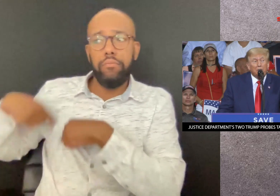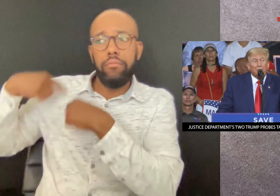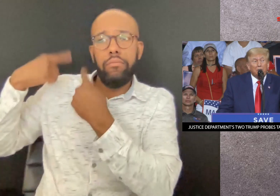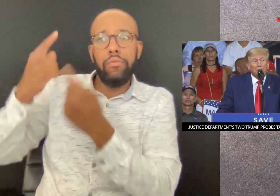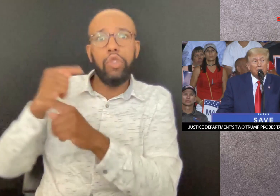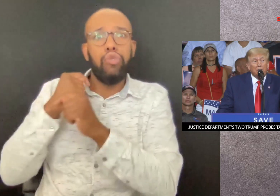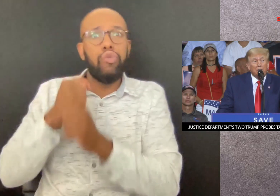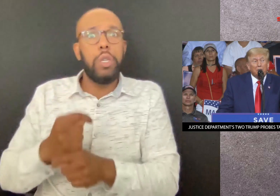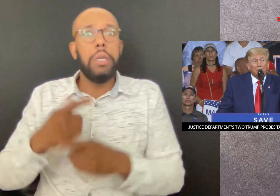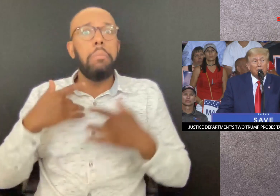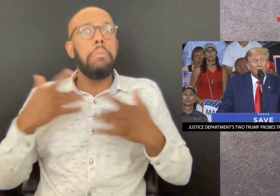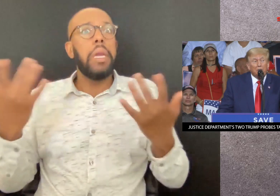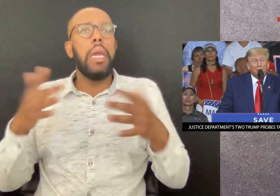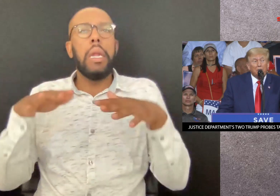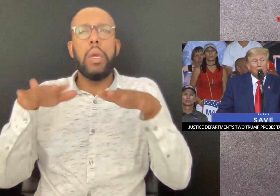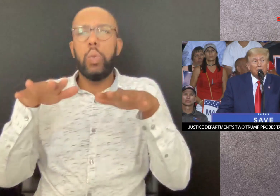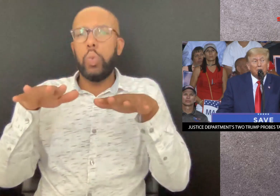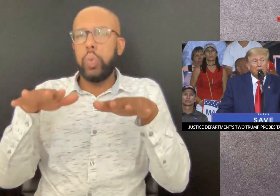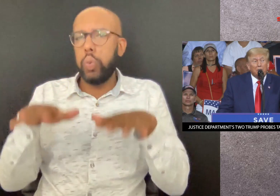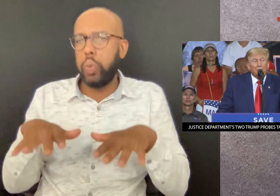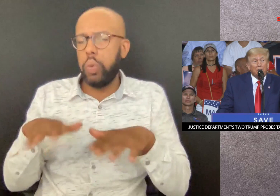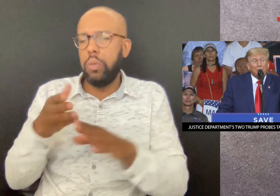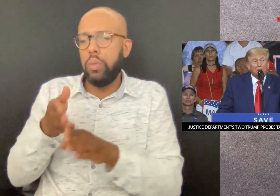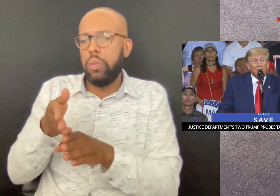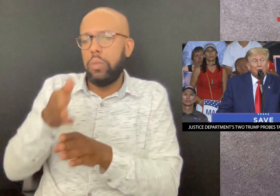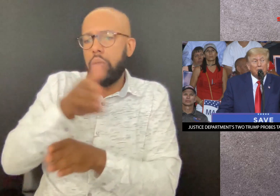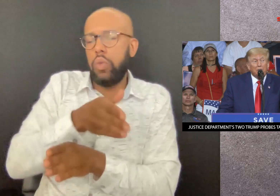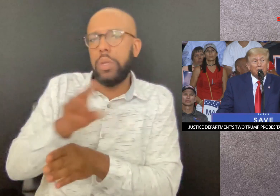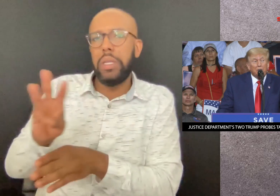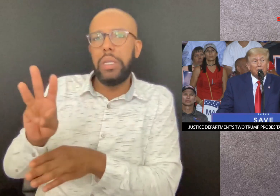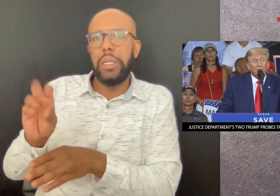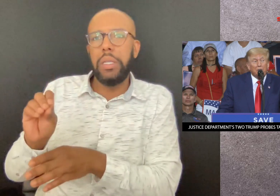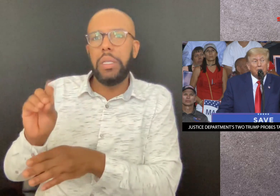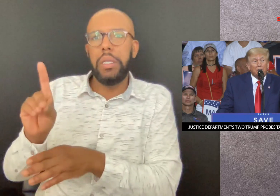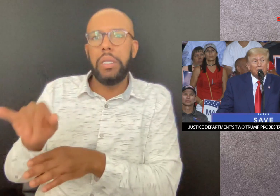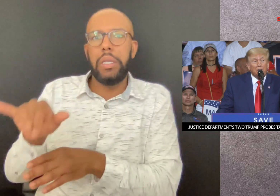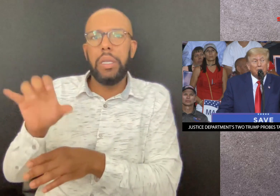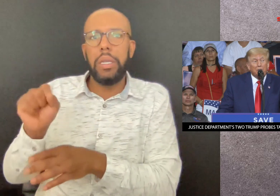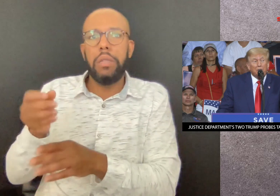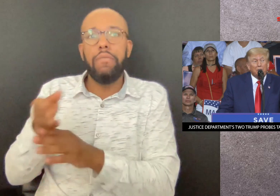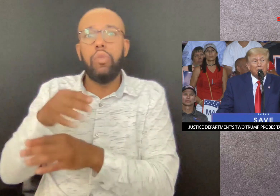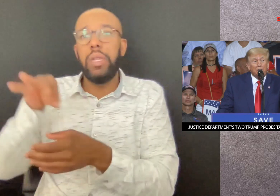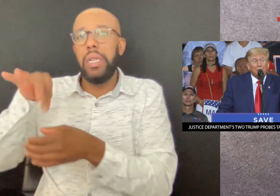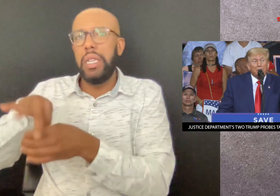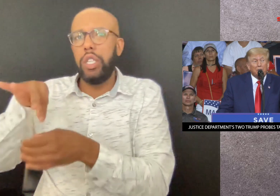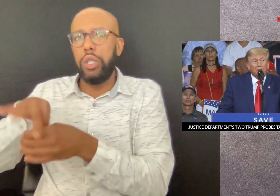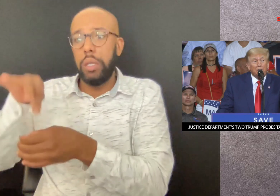traditionally the department tries not to make political waves in the 60 days before an election